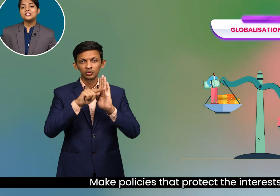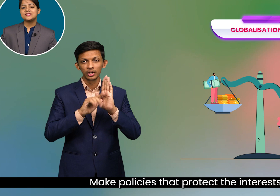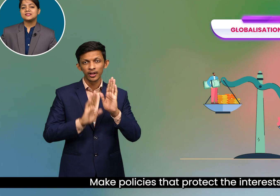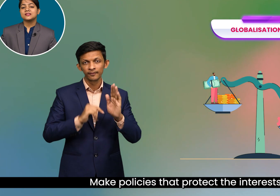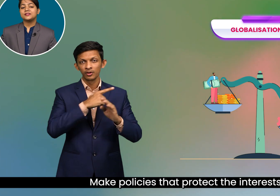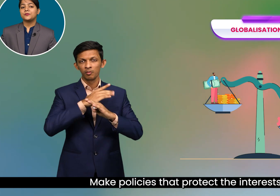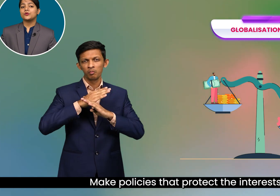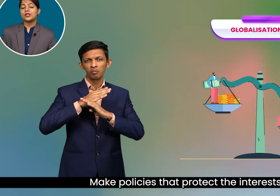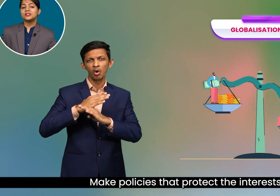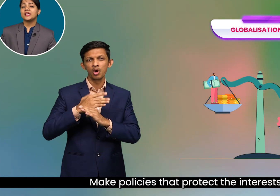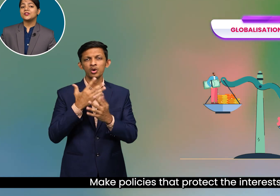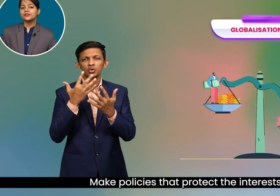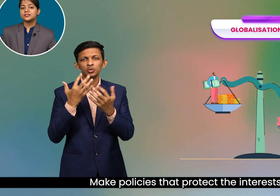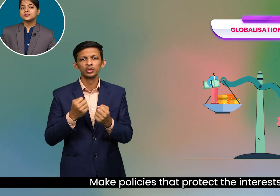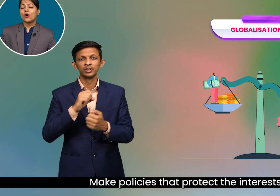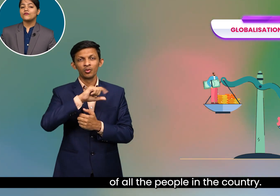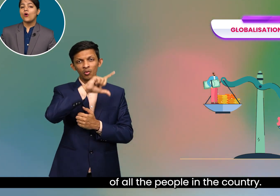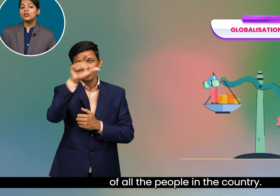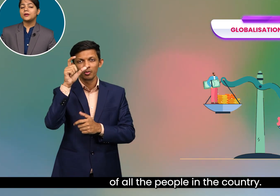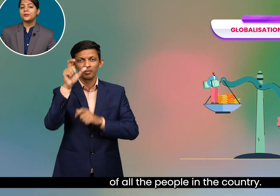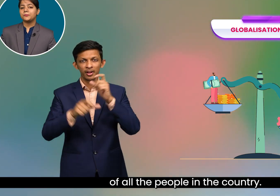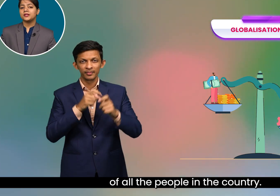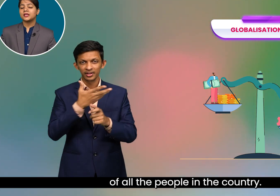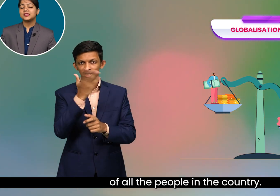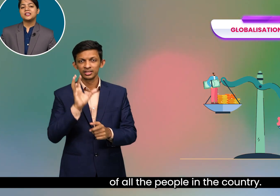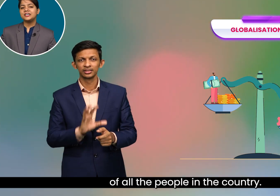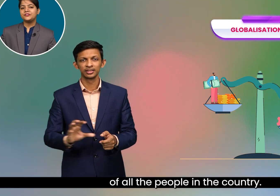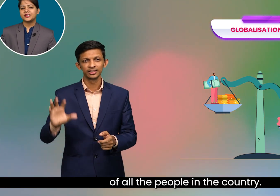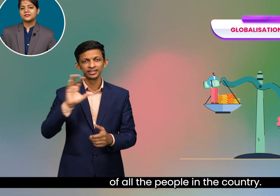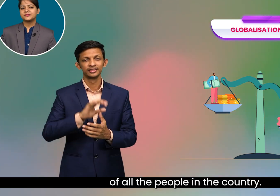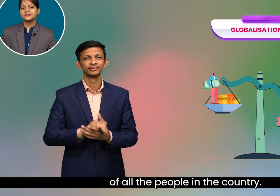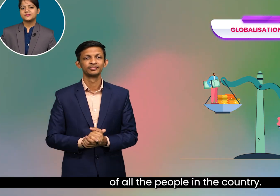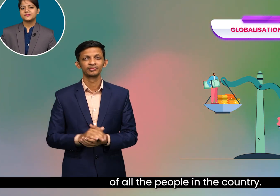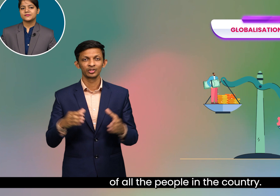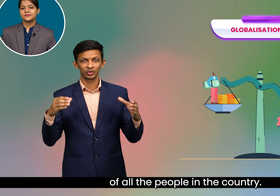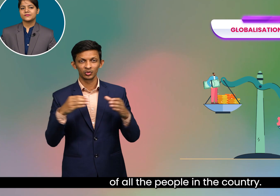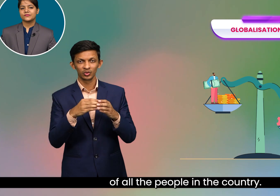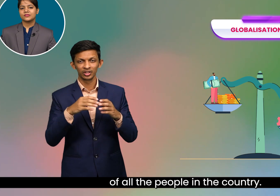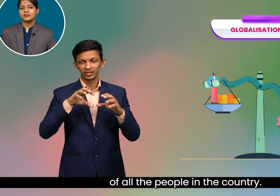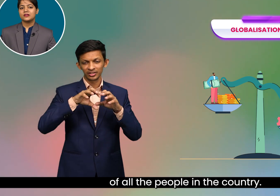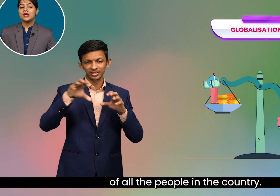Make policies that protect the interests of all the people in the country.